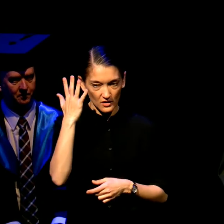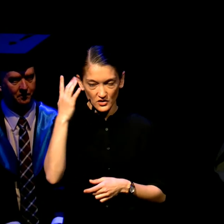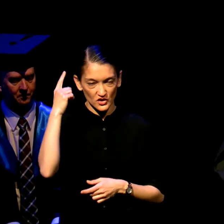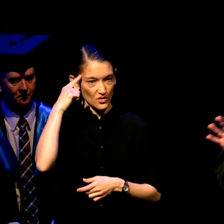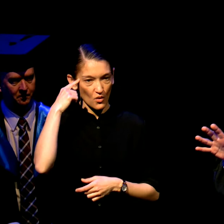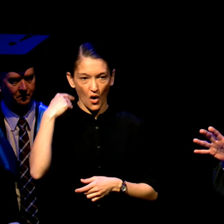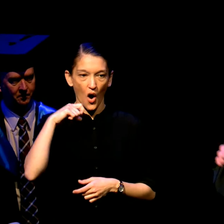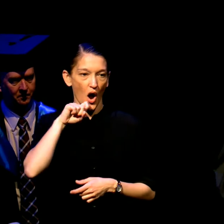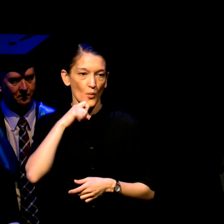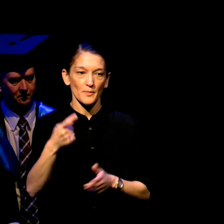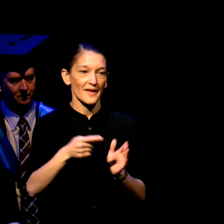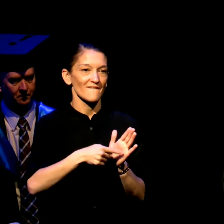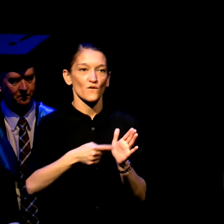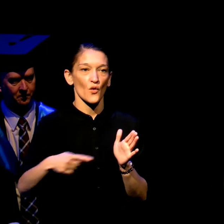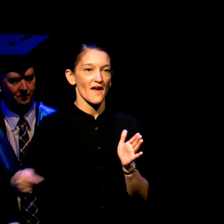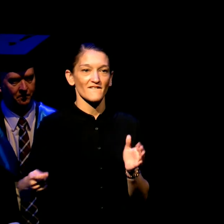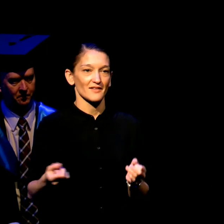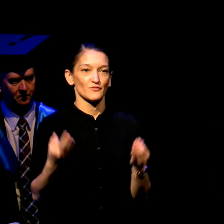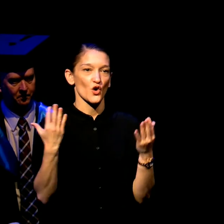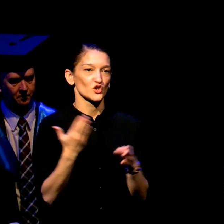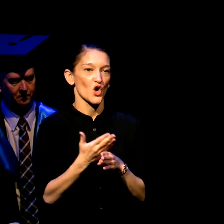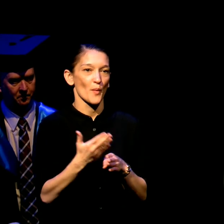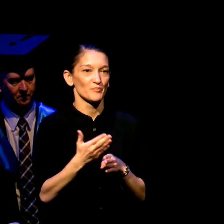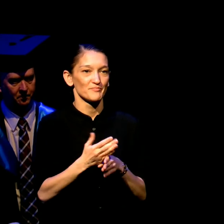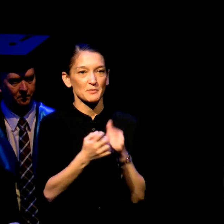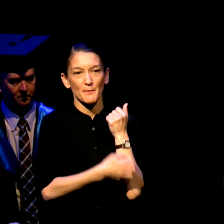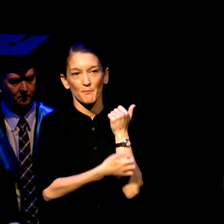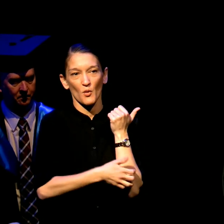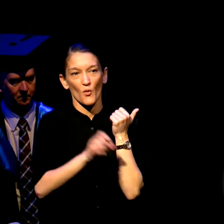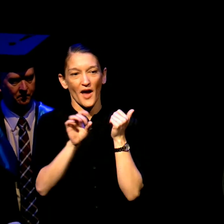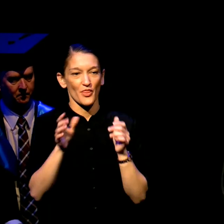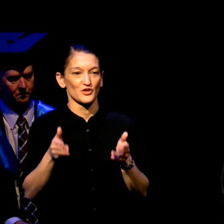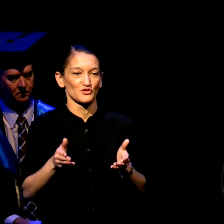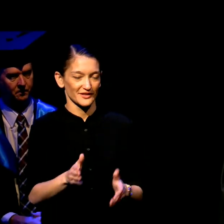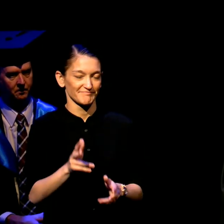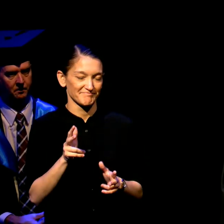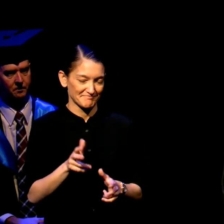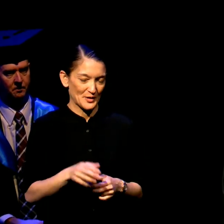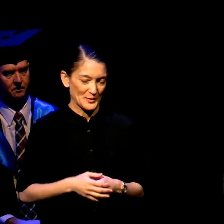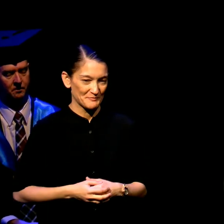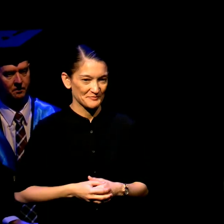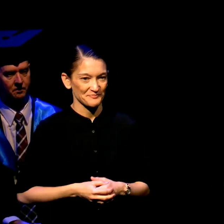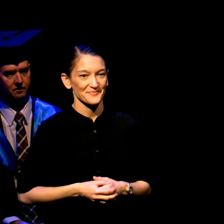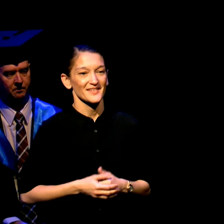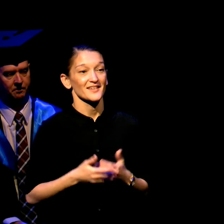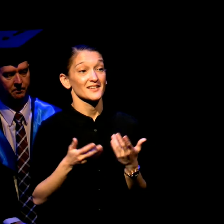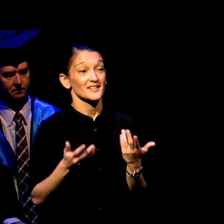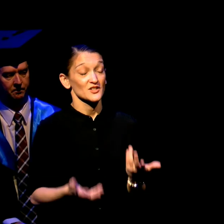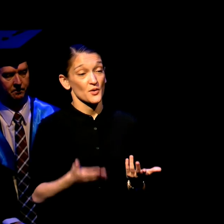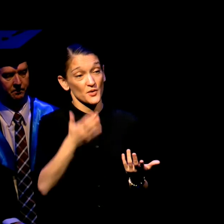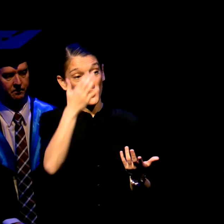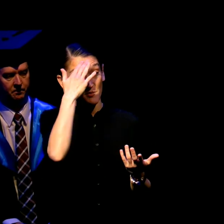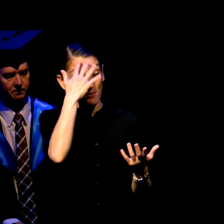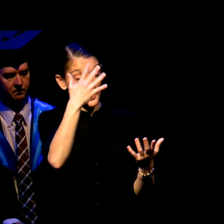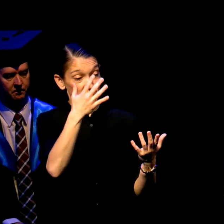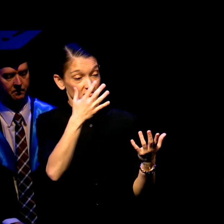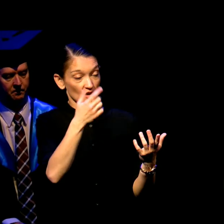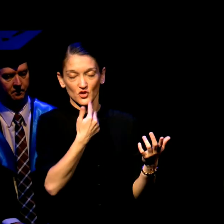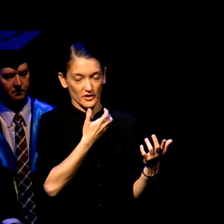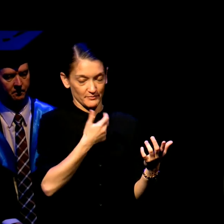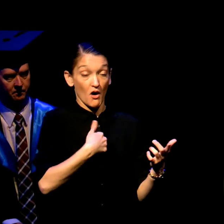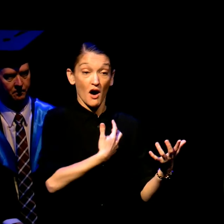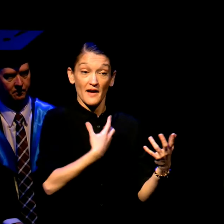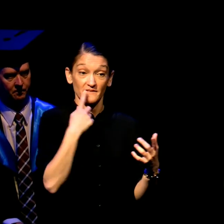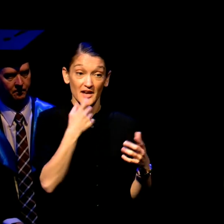going to be permanently unemployed and destitute and out in the streets. So I found employment managing a rather